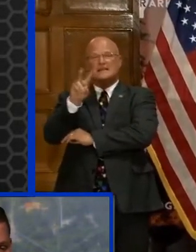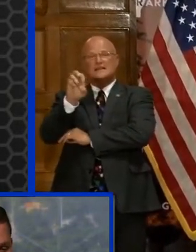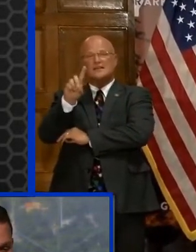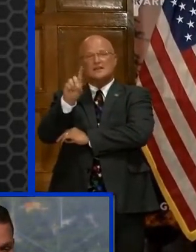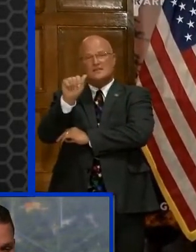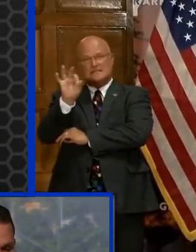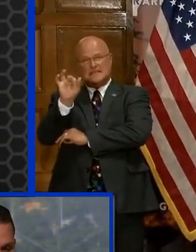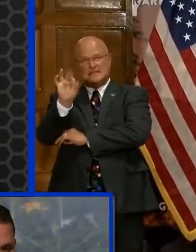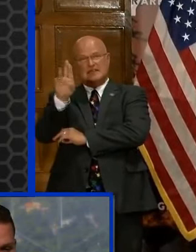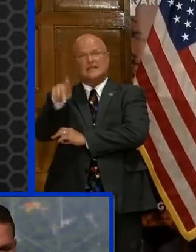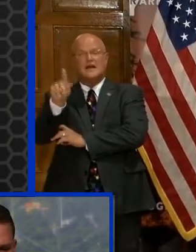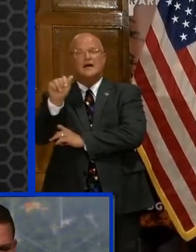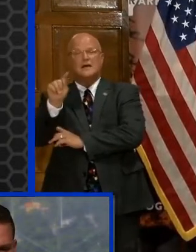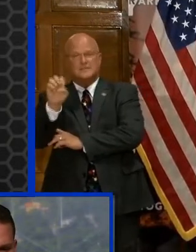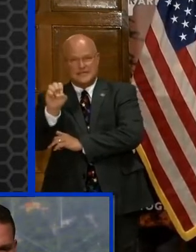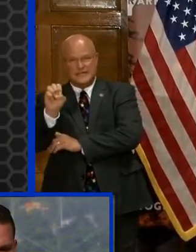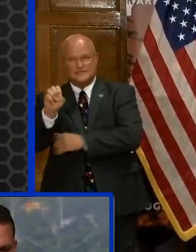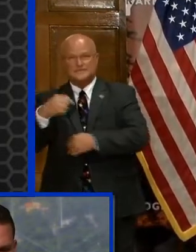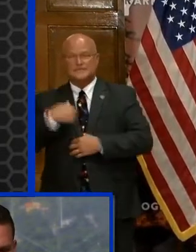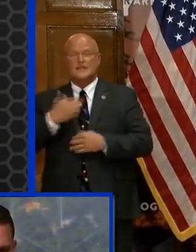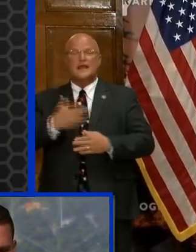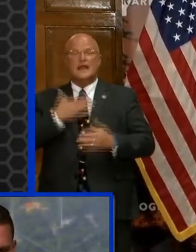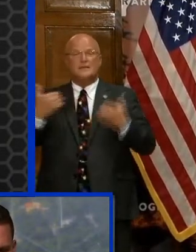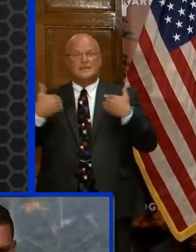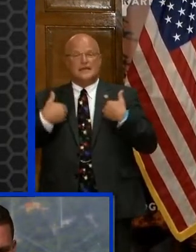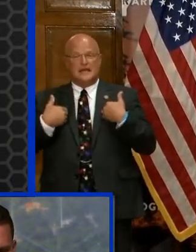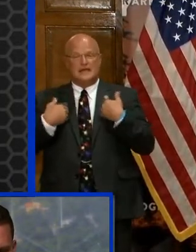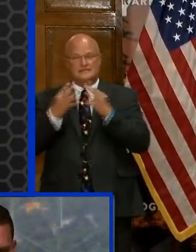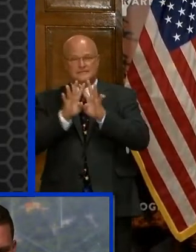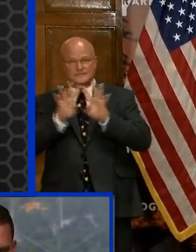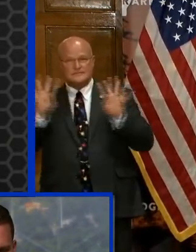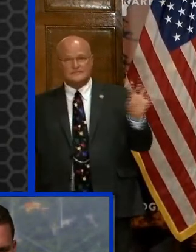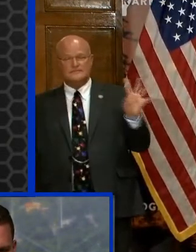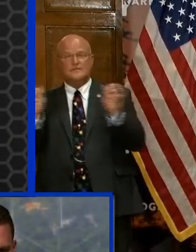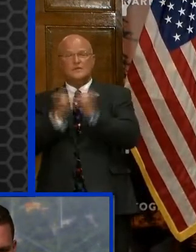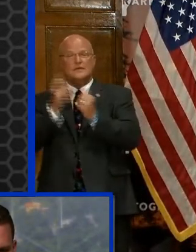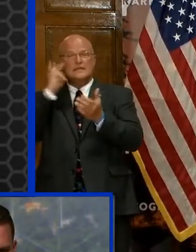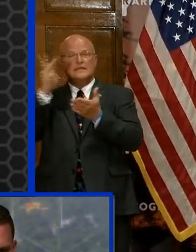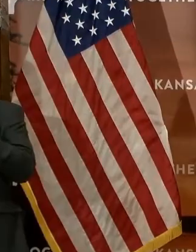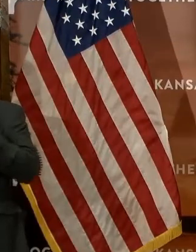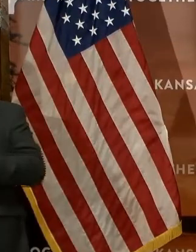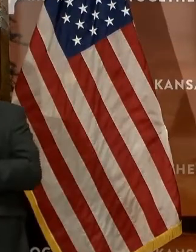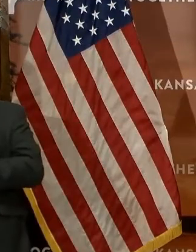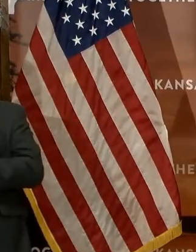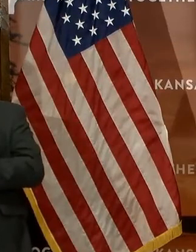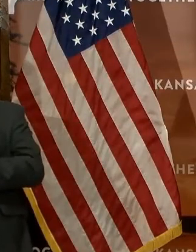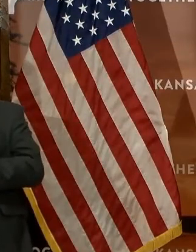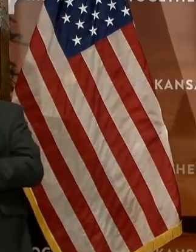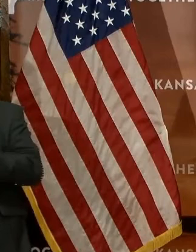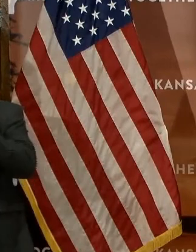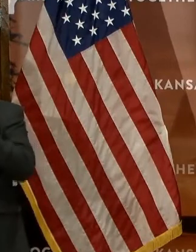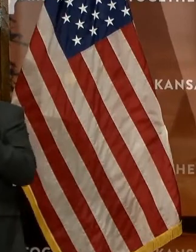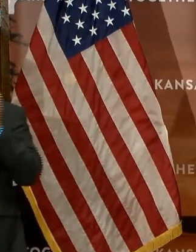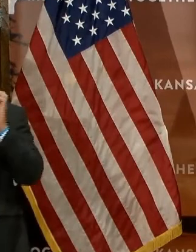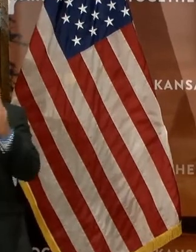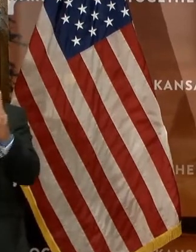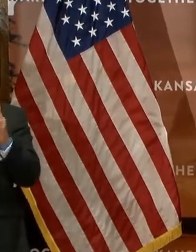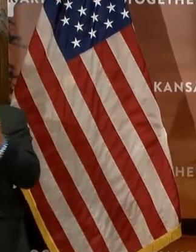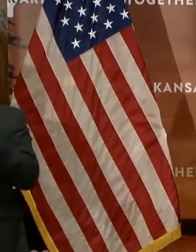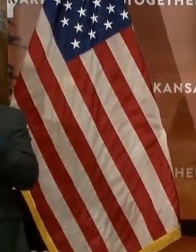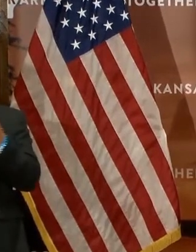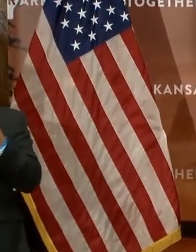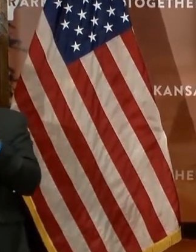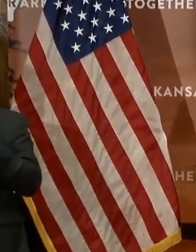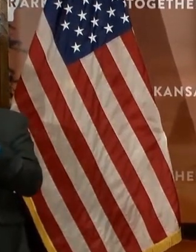COVID-19 daily update. I'm pleased to be joined by Secretary Johnny Key of the Department of Education. I